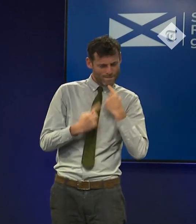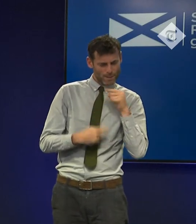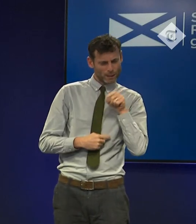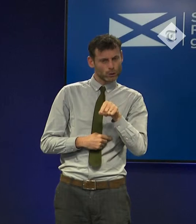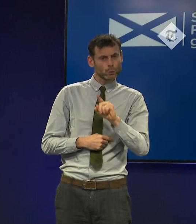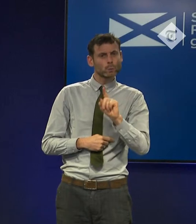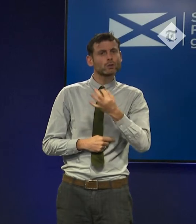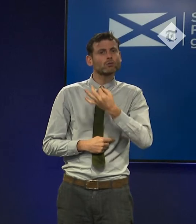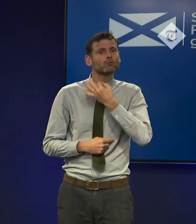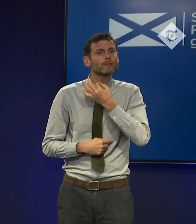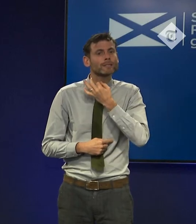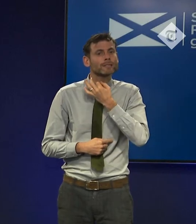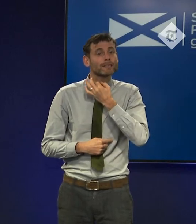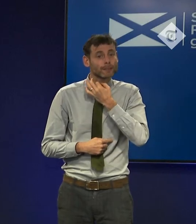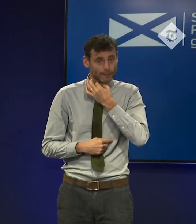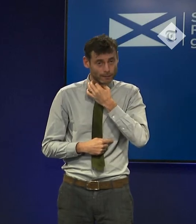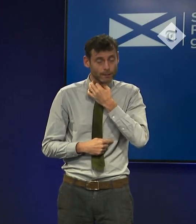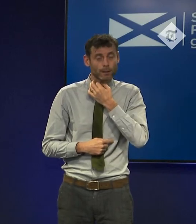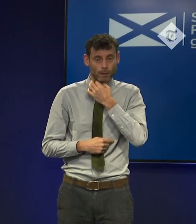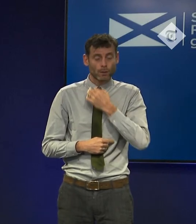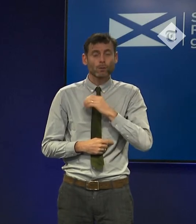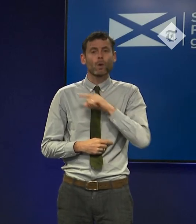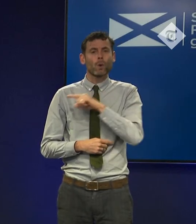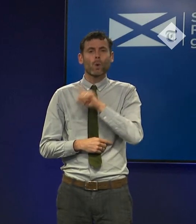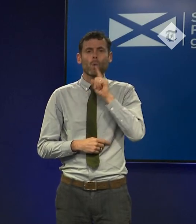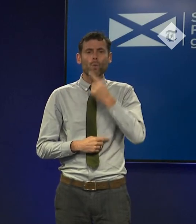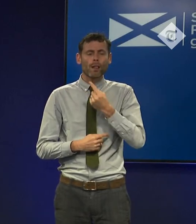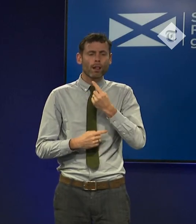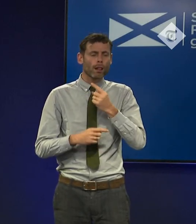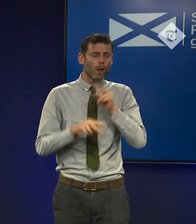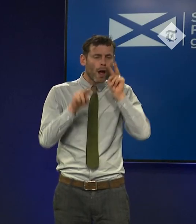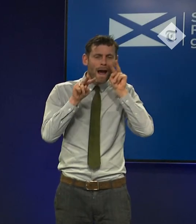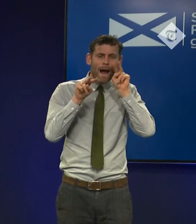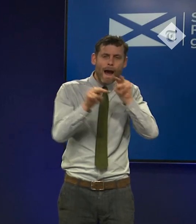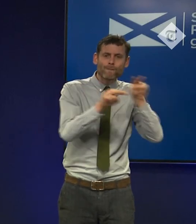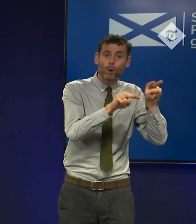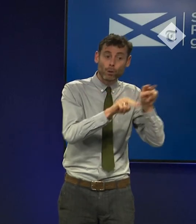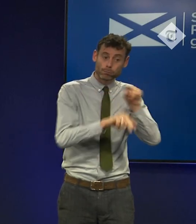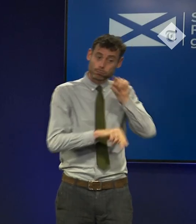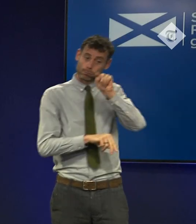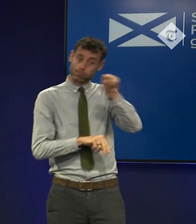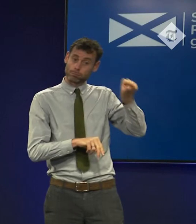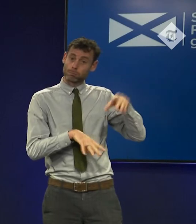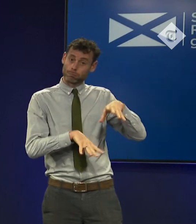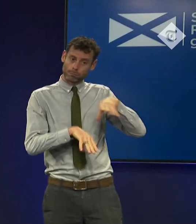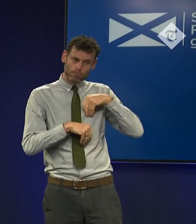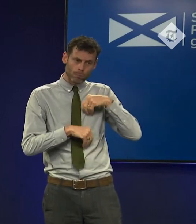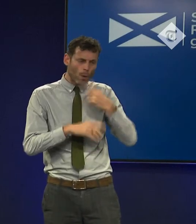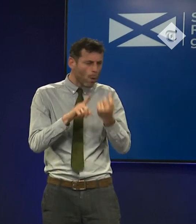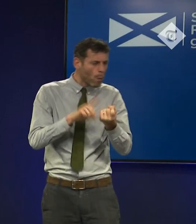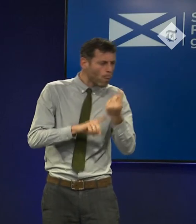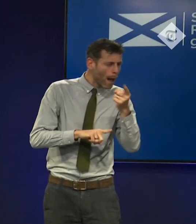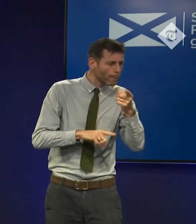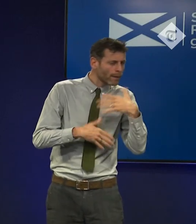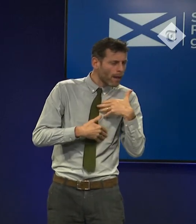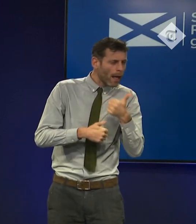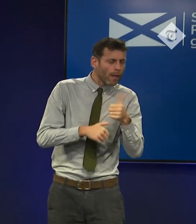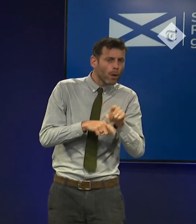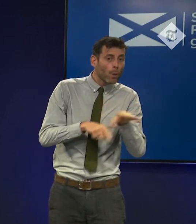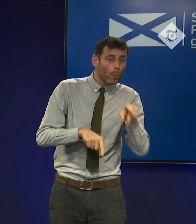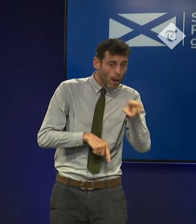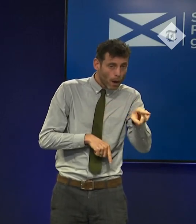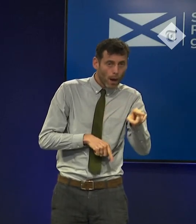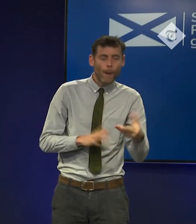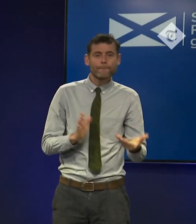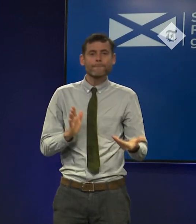that. Some of that will be about data in the real world, which will take time to collect. Some of that will be about lab-based testing as